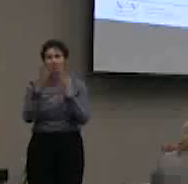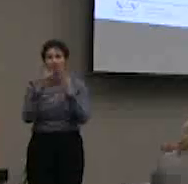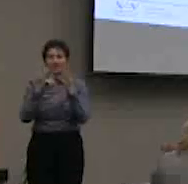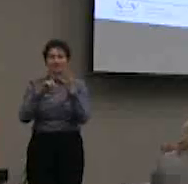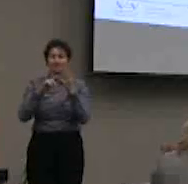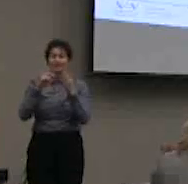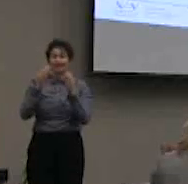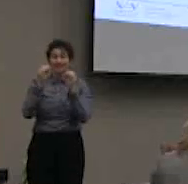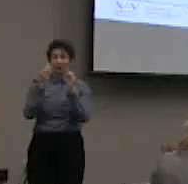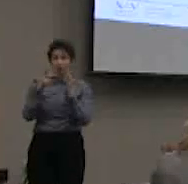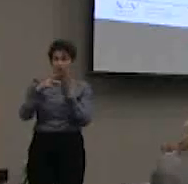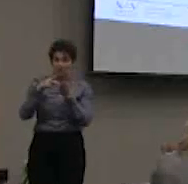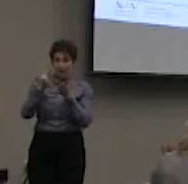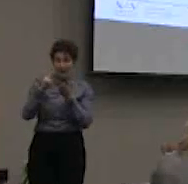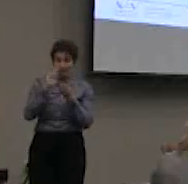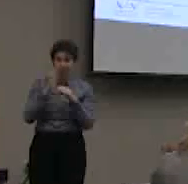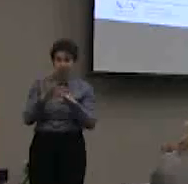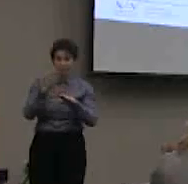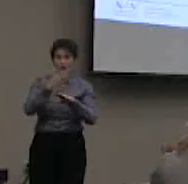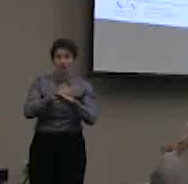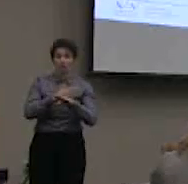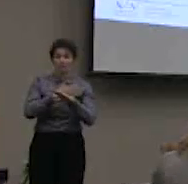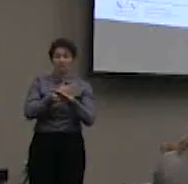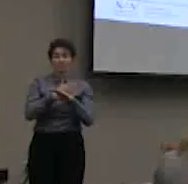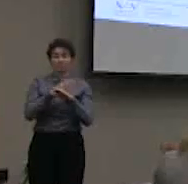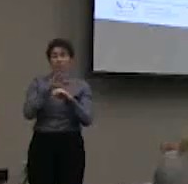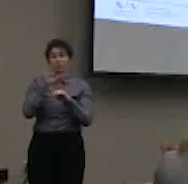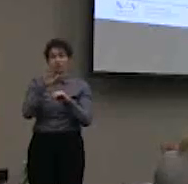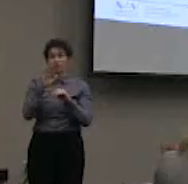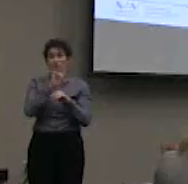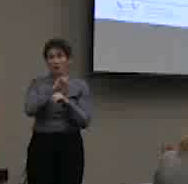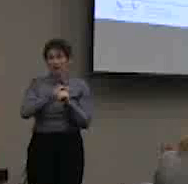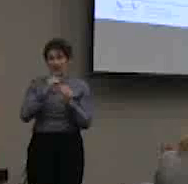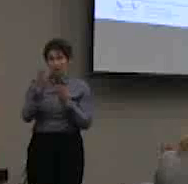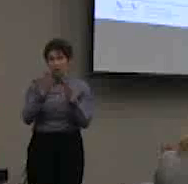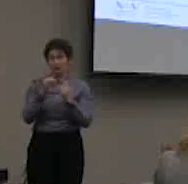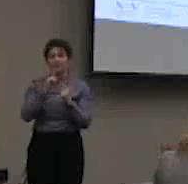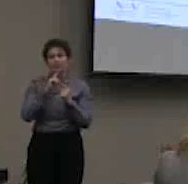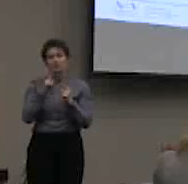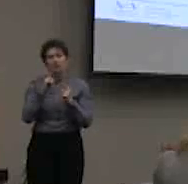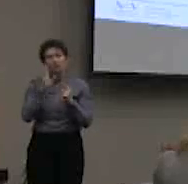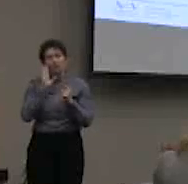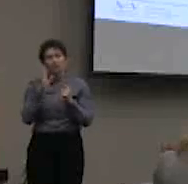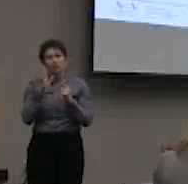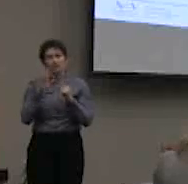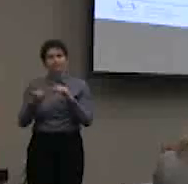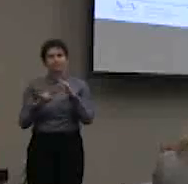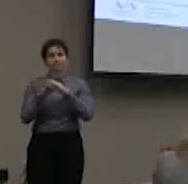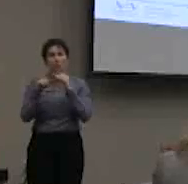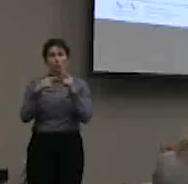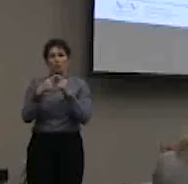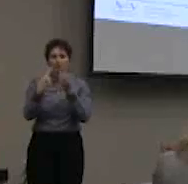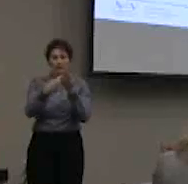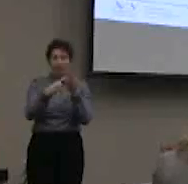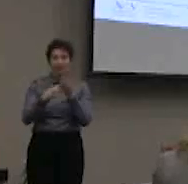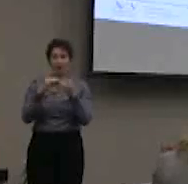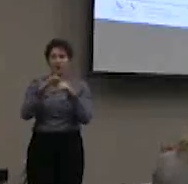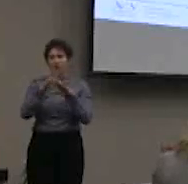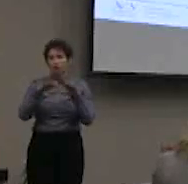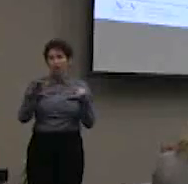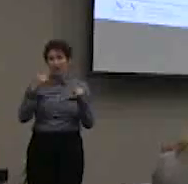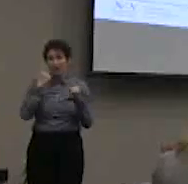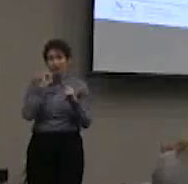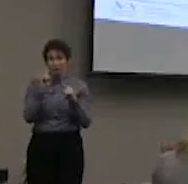you know are going to come up as we're talking about early childhood to different stakeholders. Just a reminder, I know you all know this, frequently